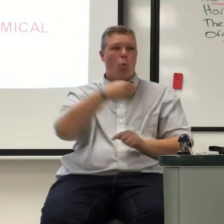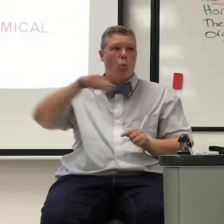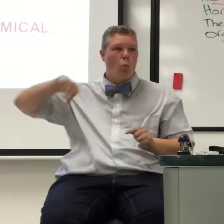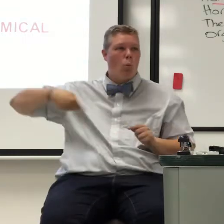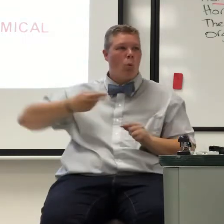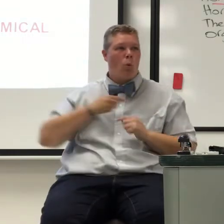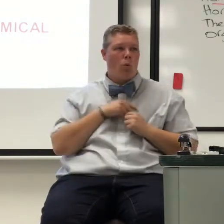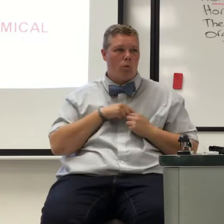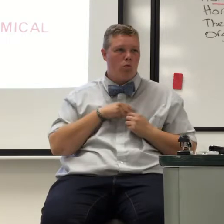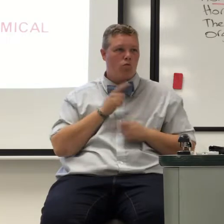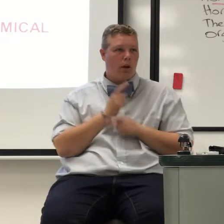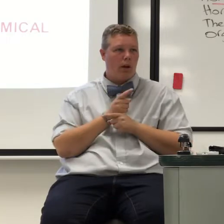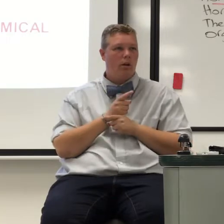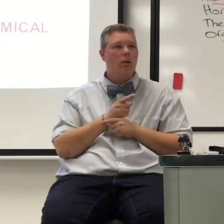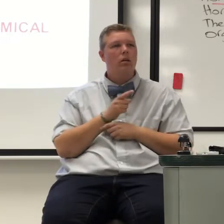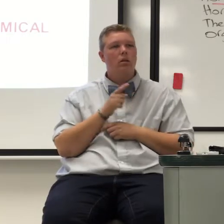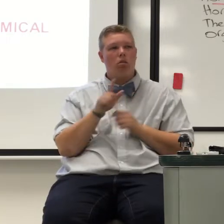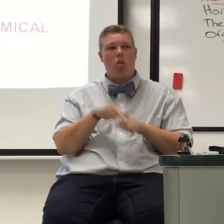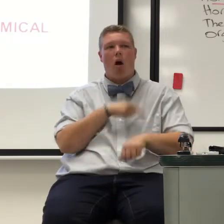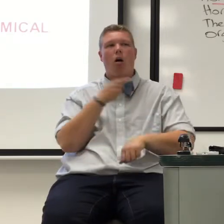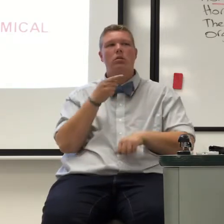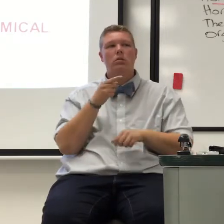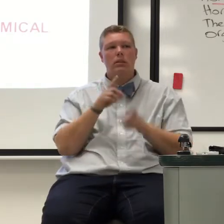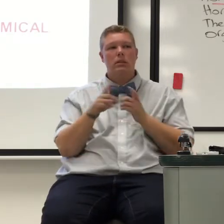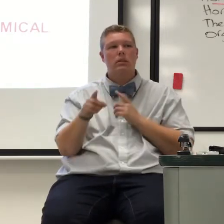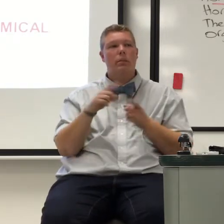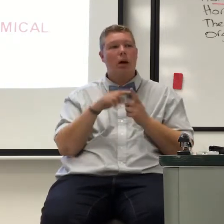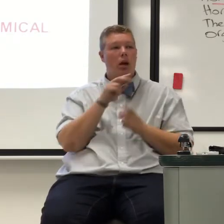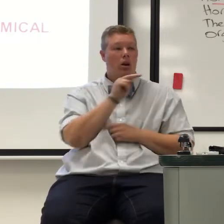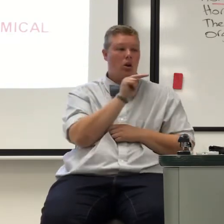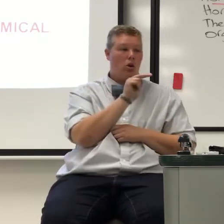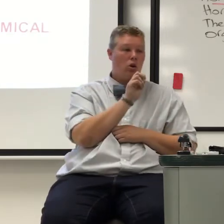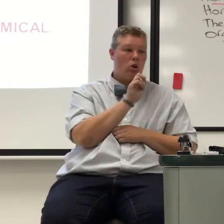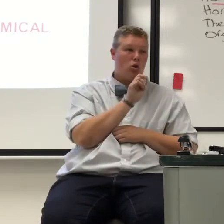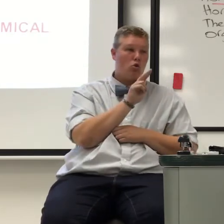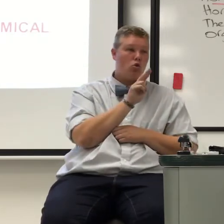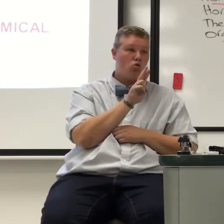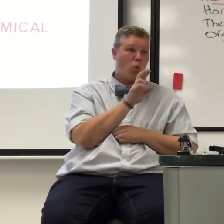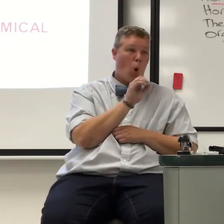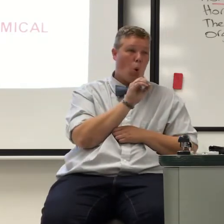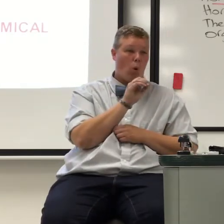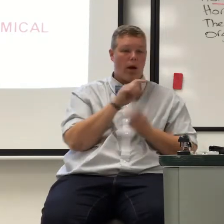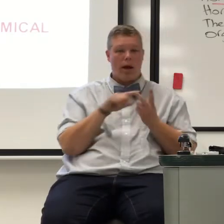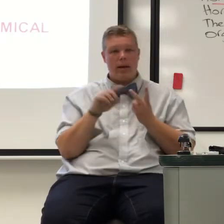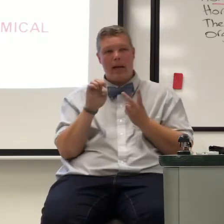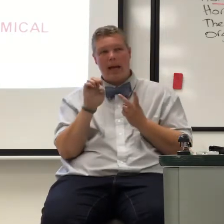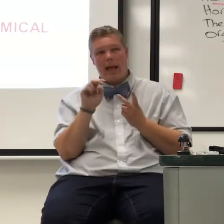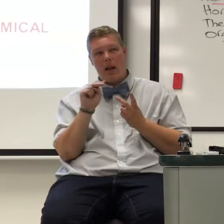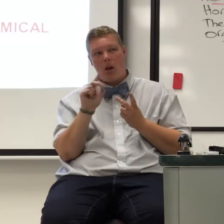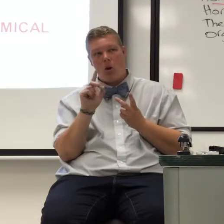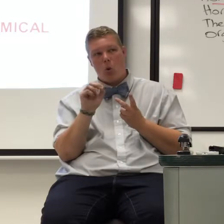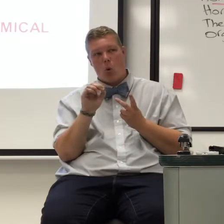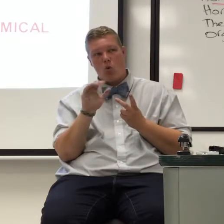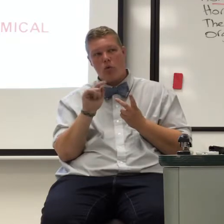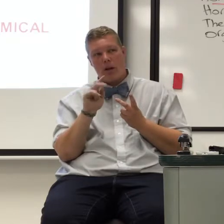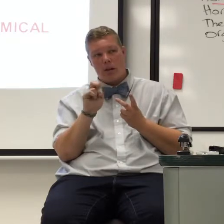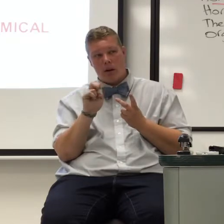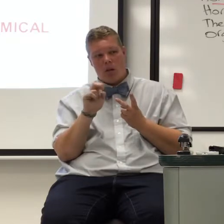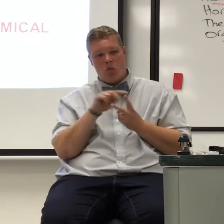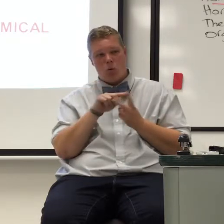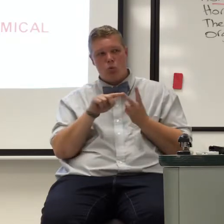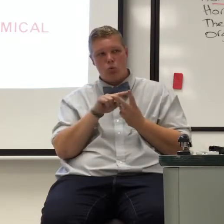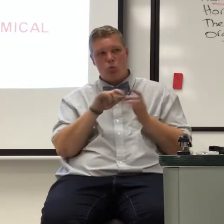But both neuro and endocrine, those are the two major systems in human physiology for